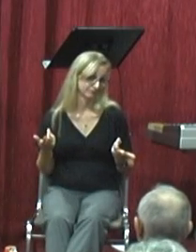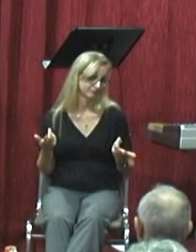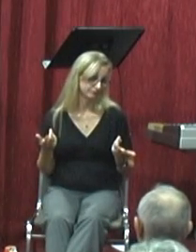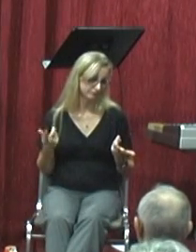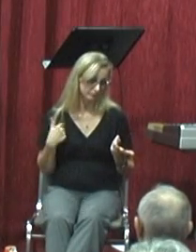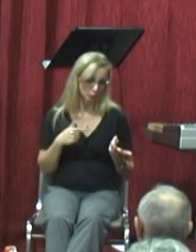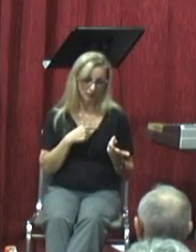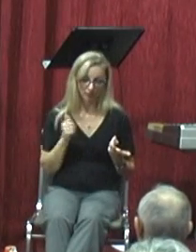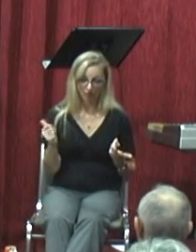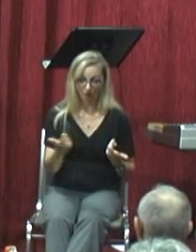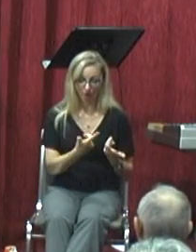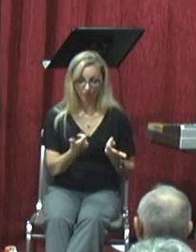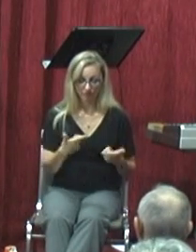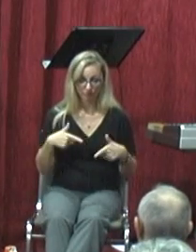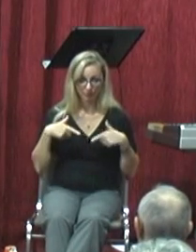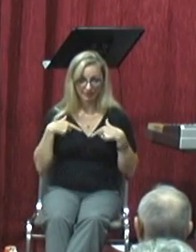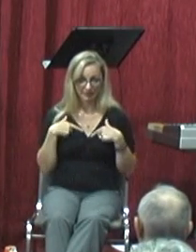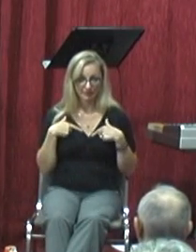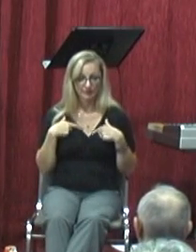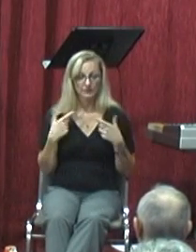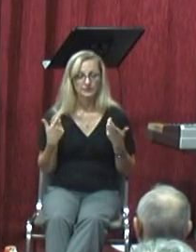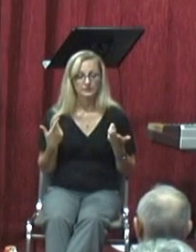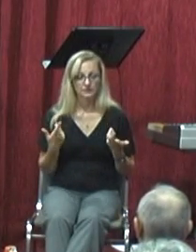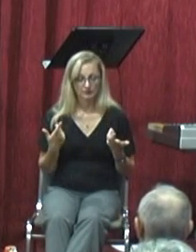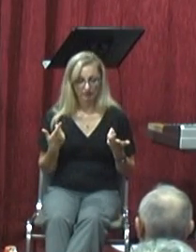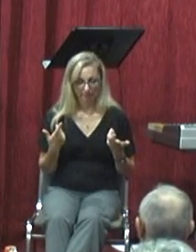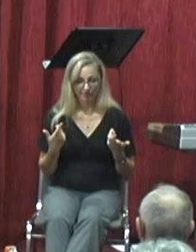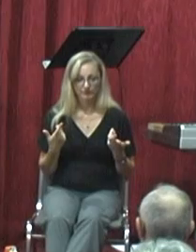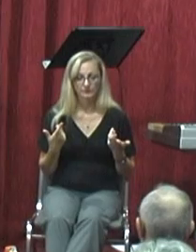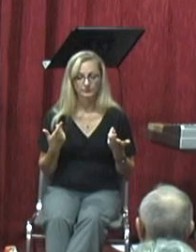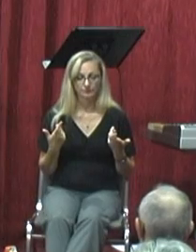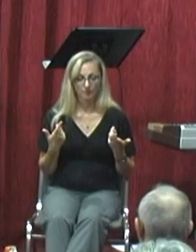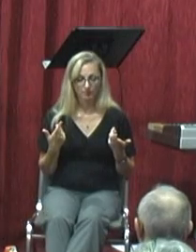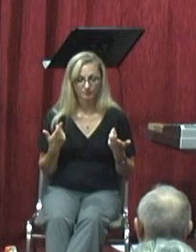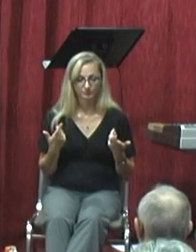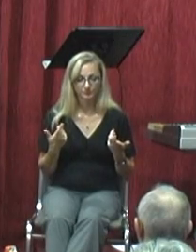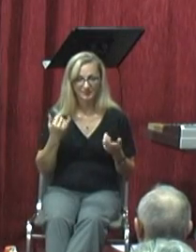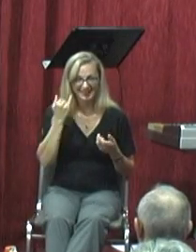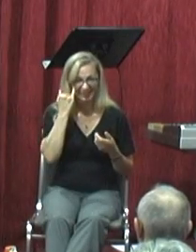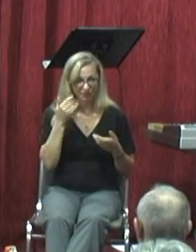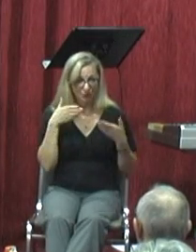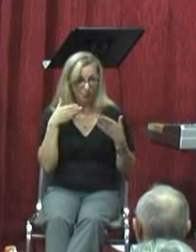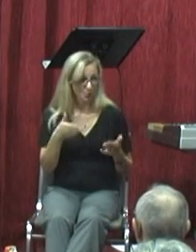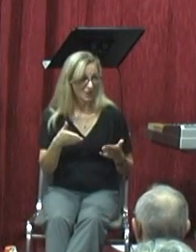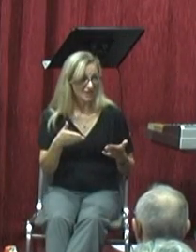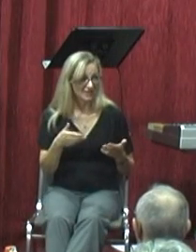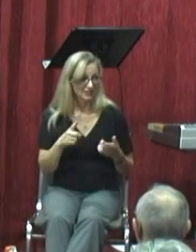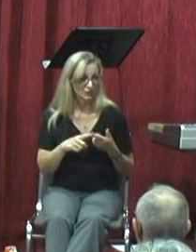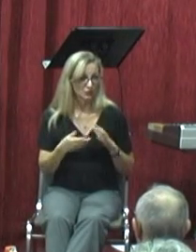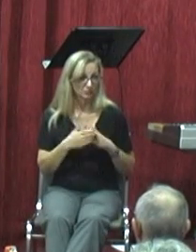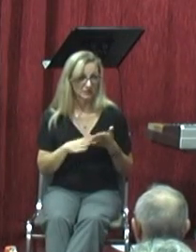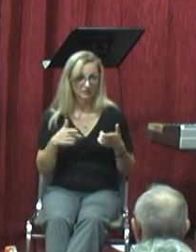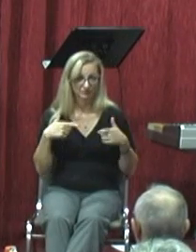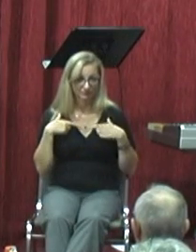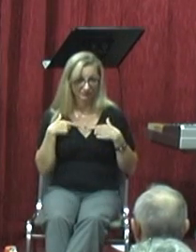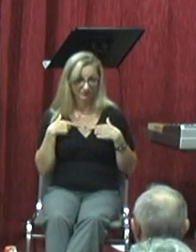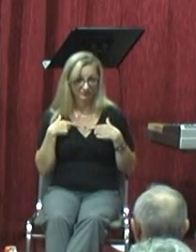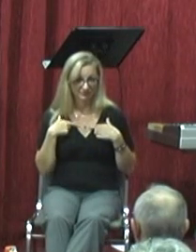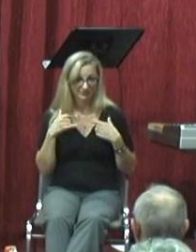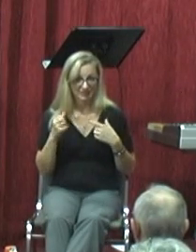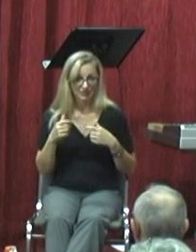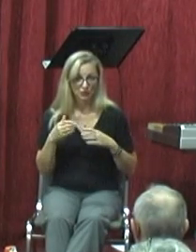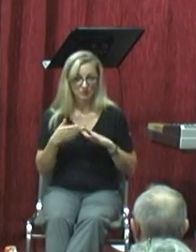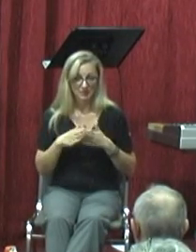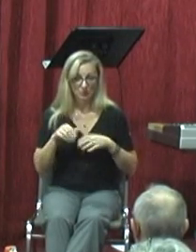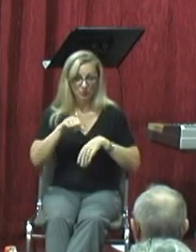are all priests. And if the way to become a Kohen is to be ordained as a Kohen, we need to